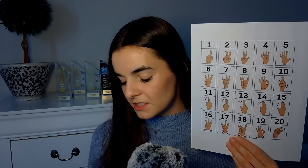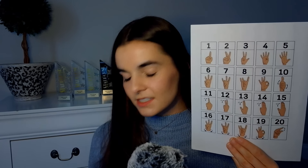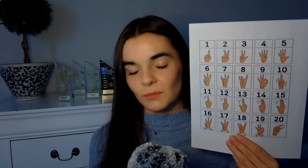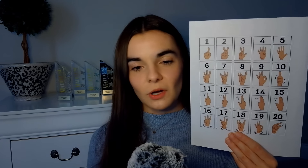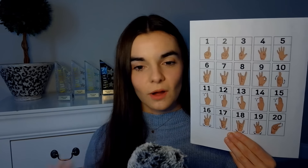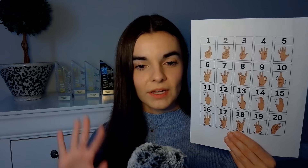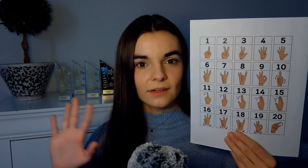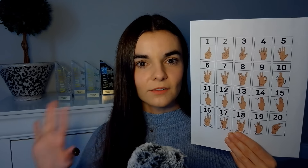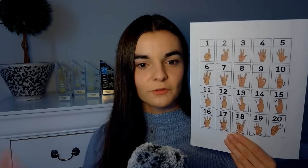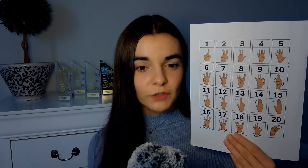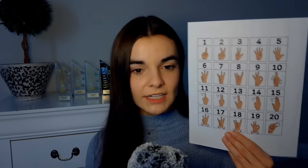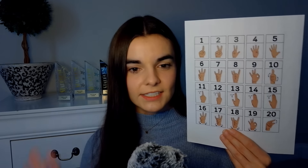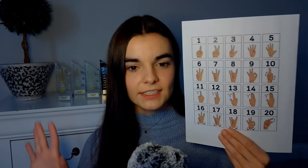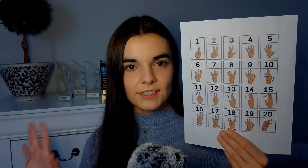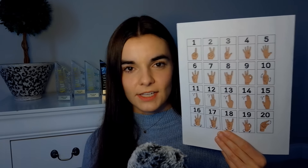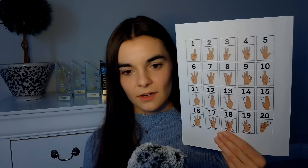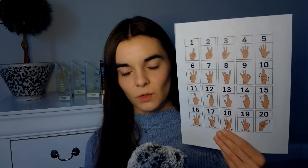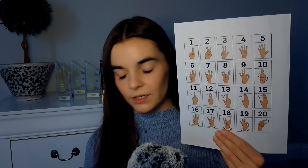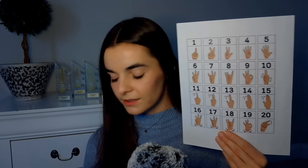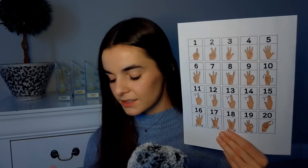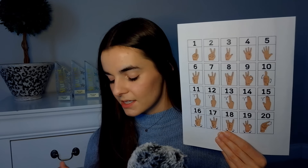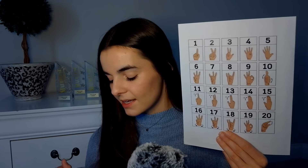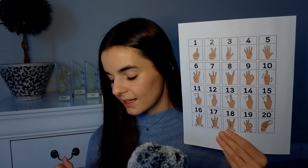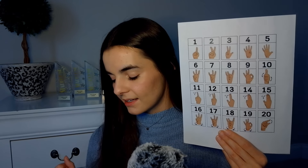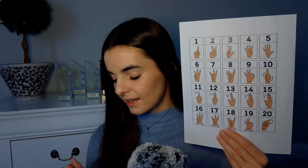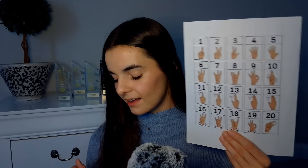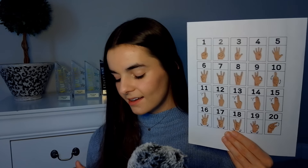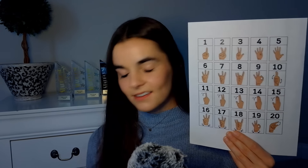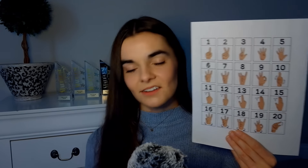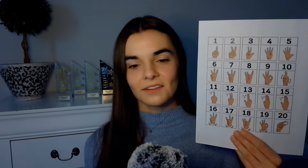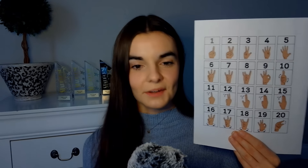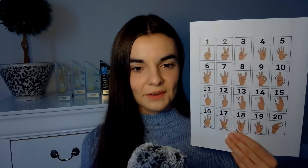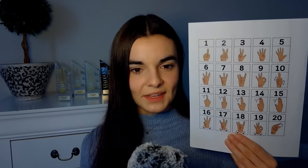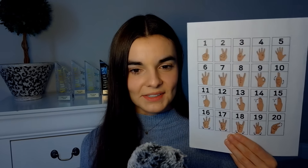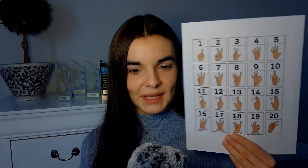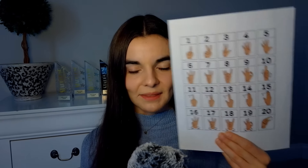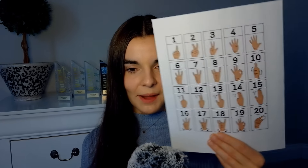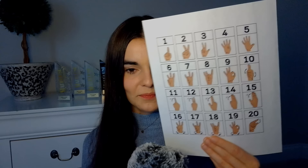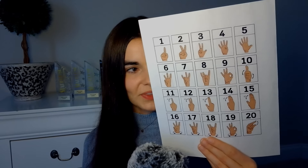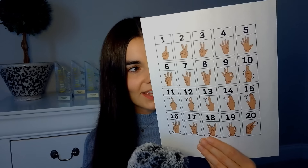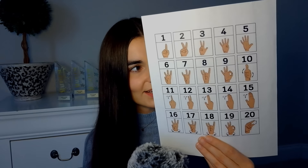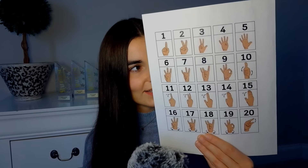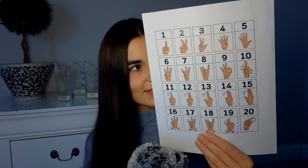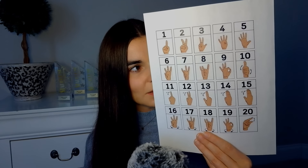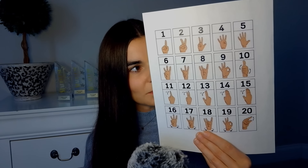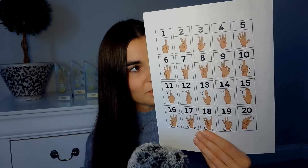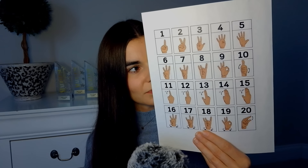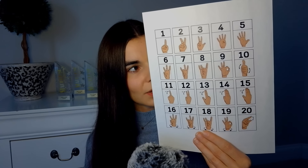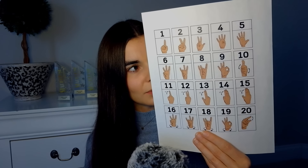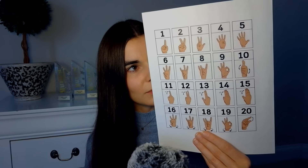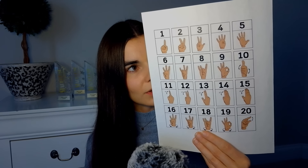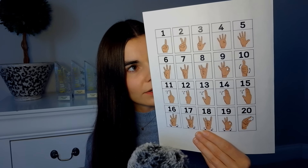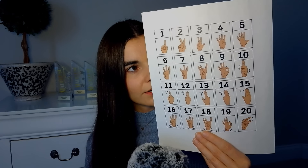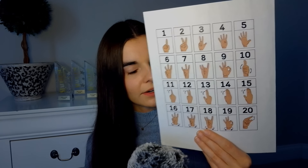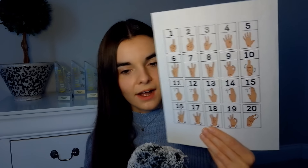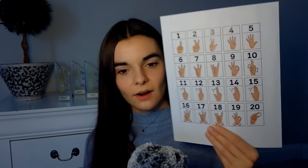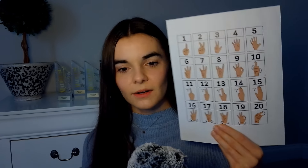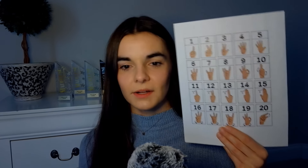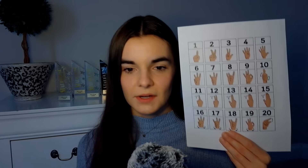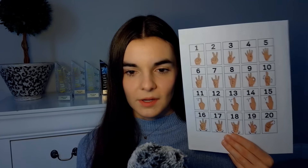some common phrases and words and things like that. So we will learn our